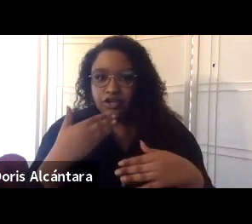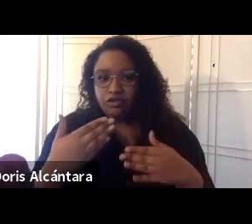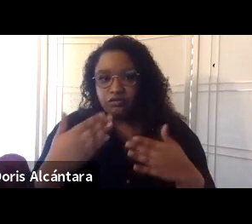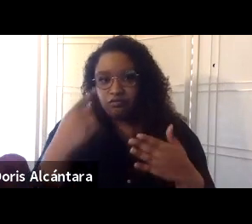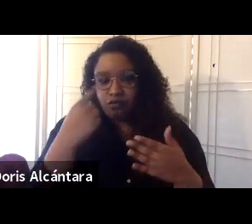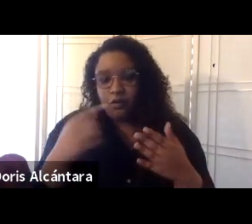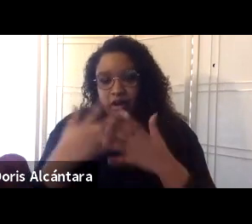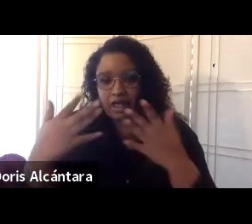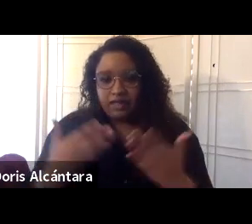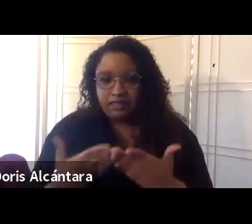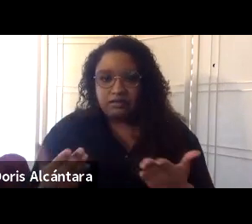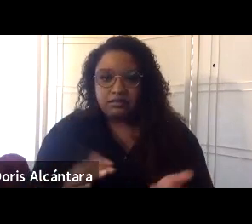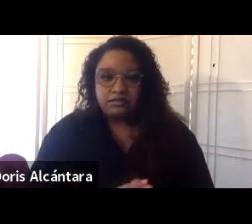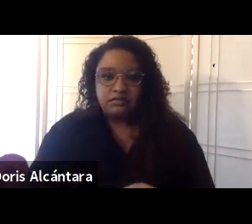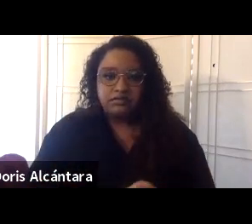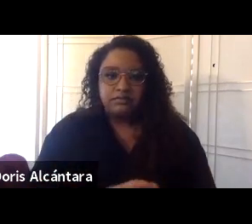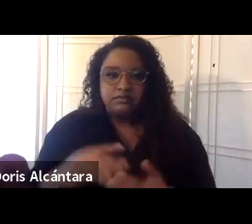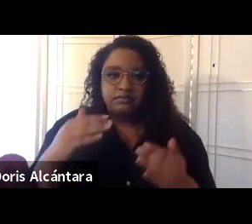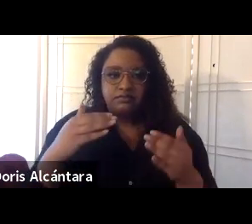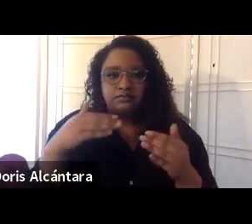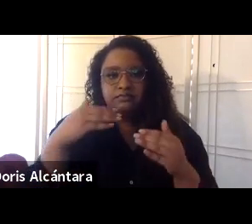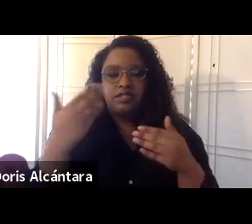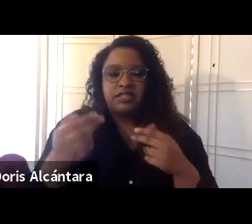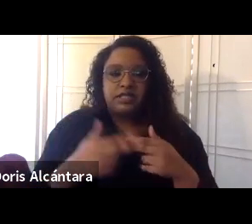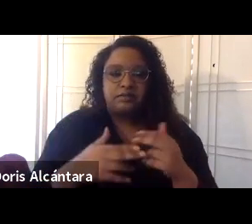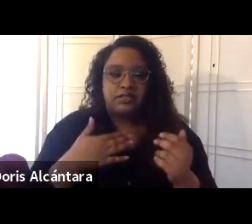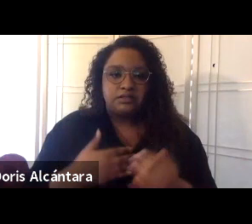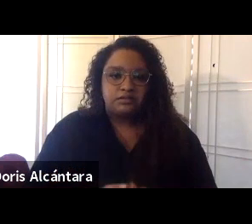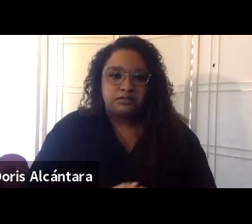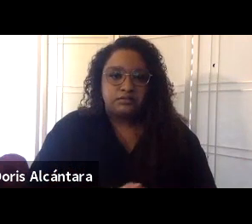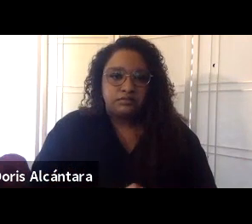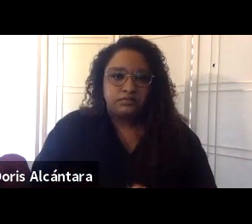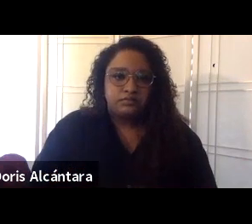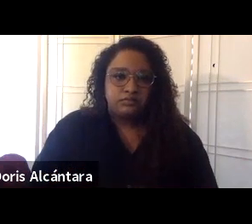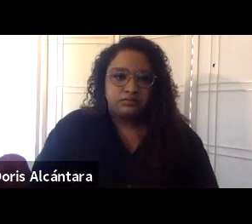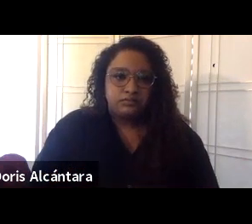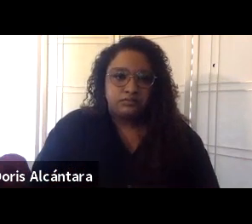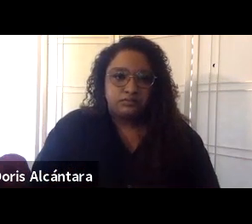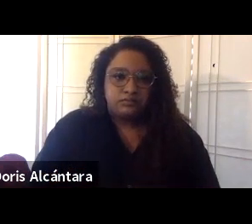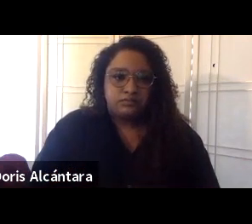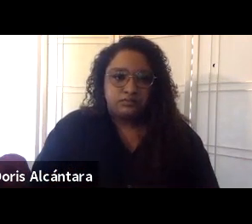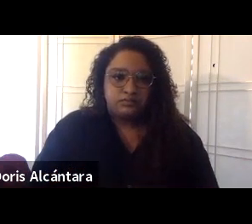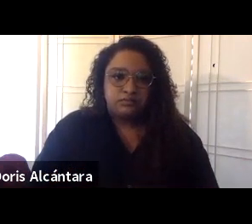some social capital in the field. So I'm very, very grateful. Next slide, please.